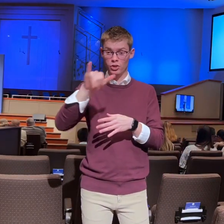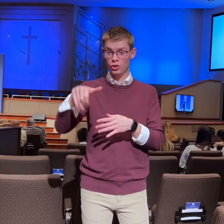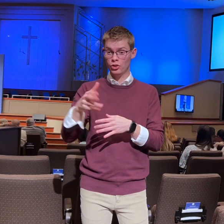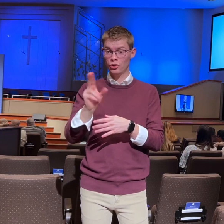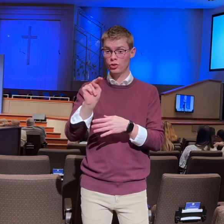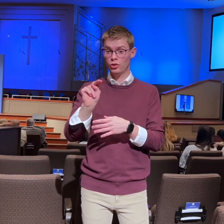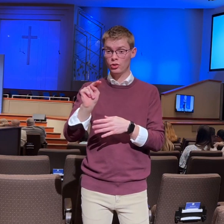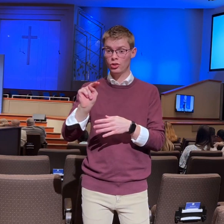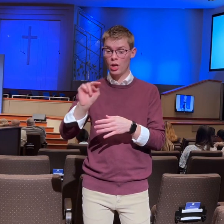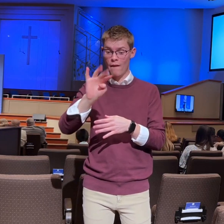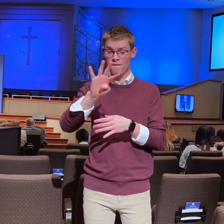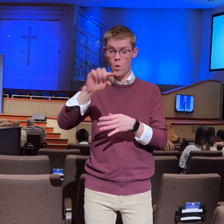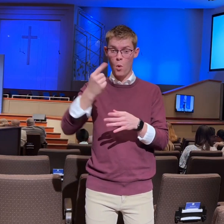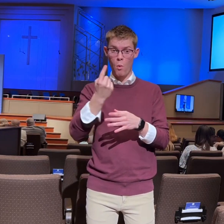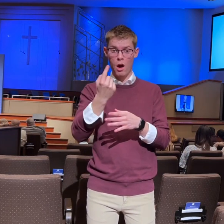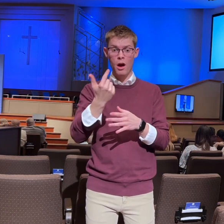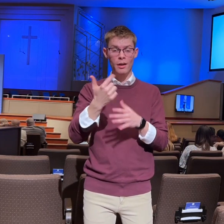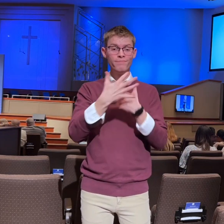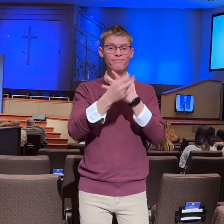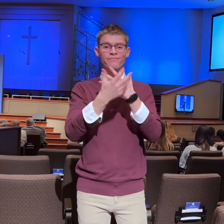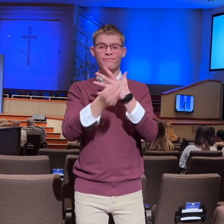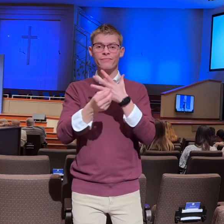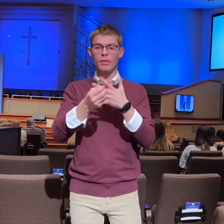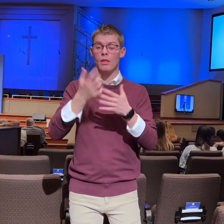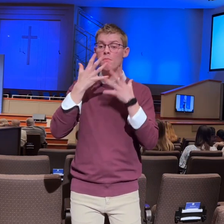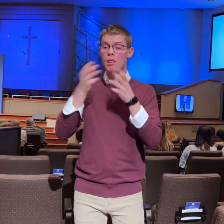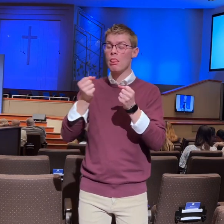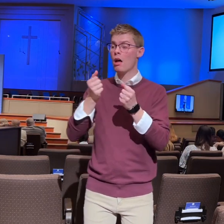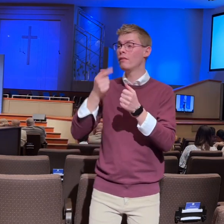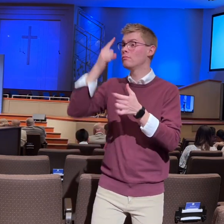Ready to begin. Beloved, believe not. the